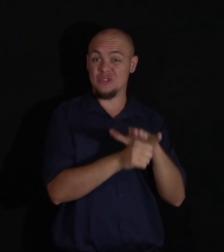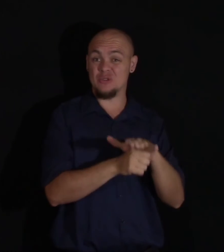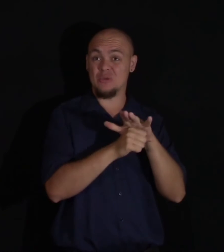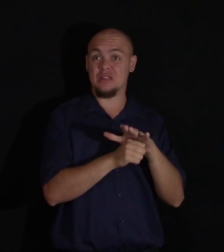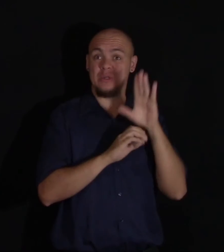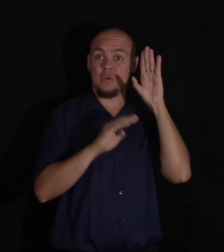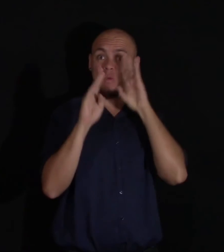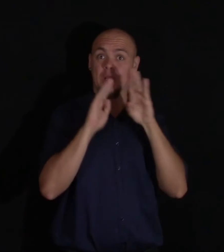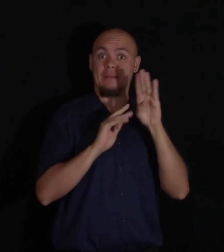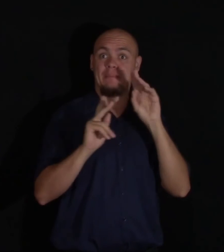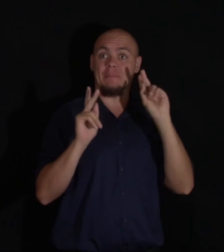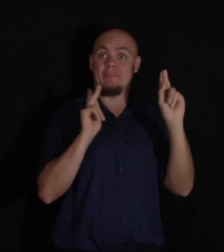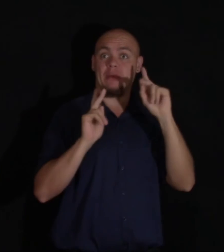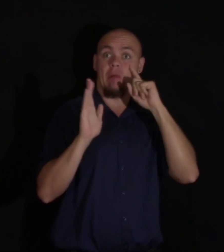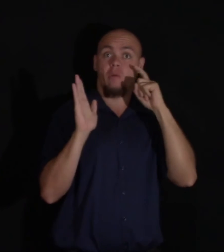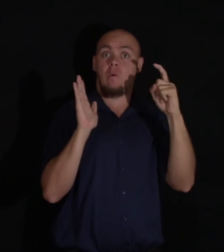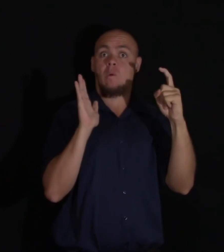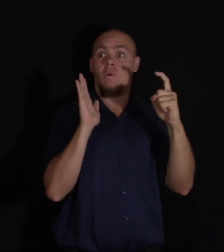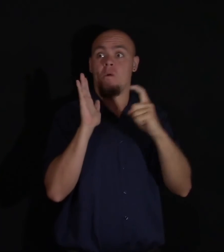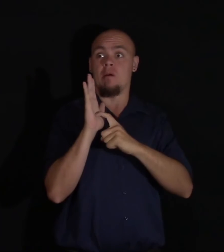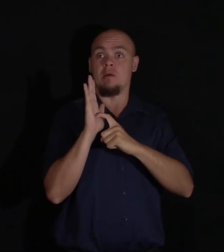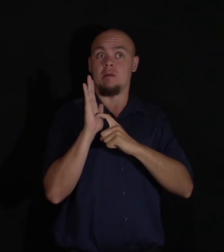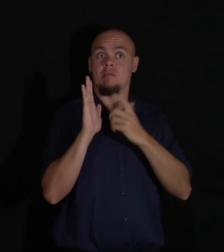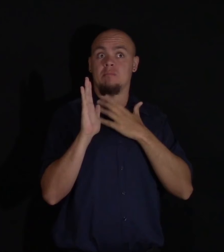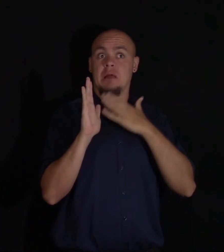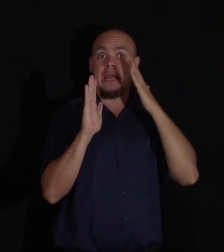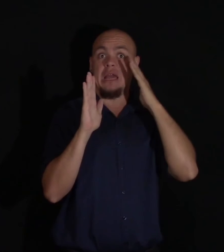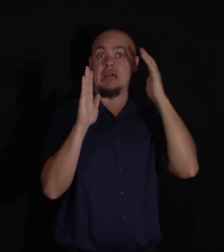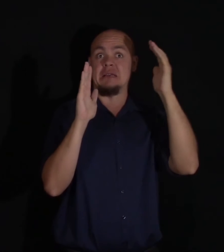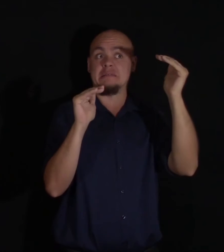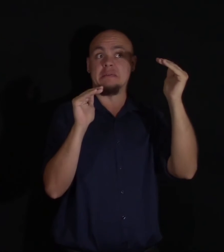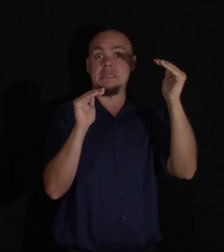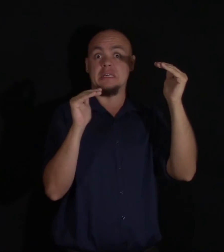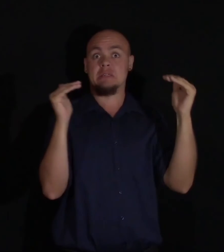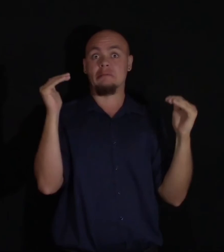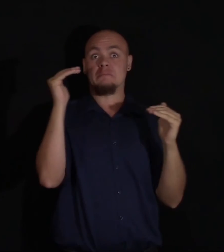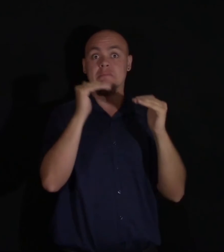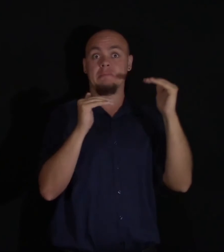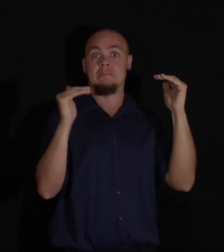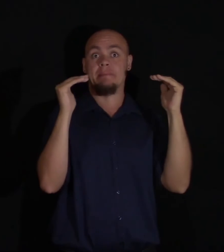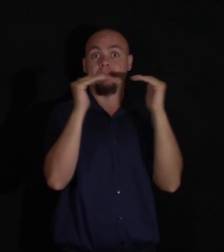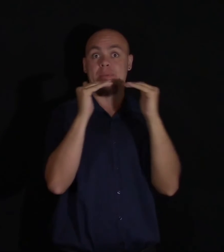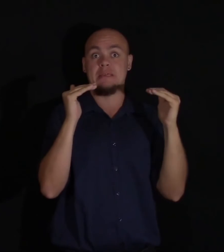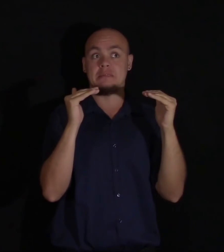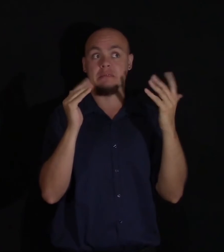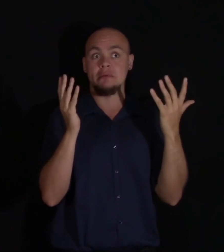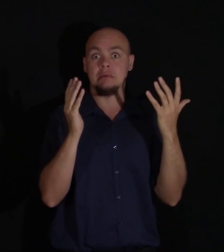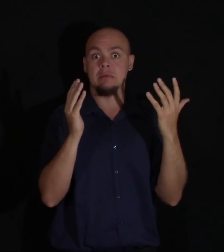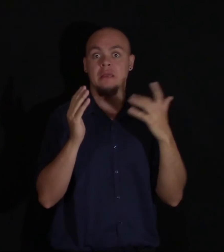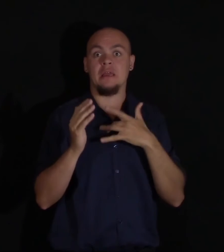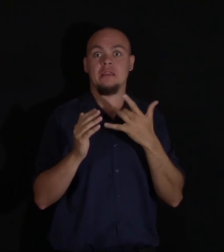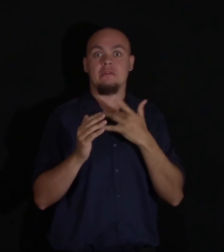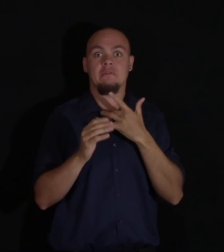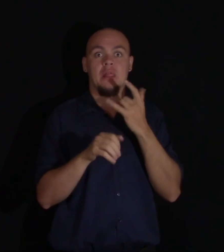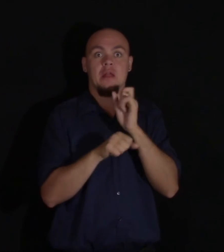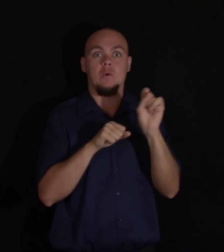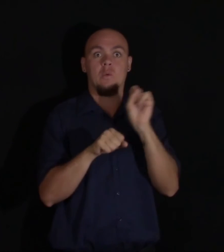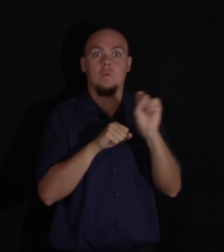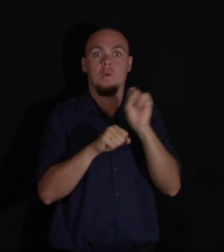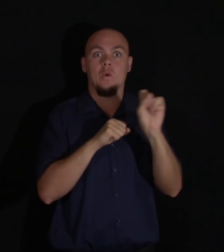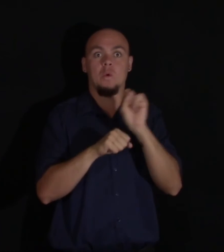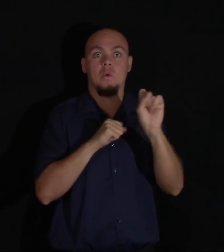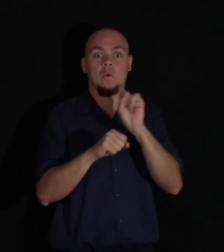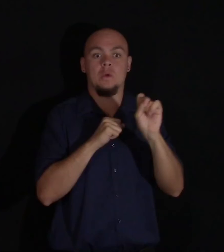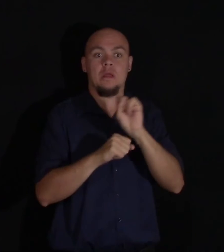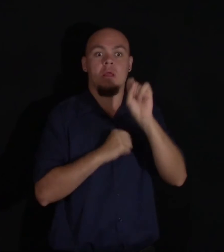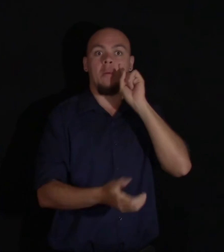worrying about whether or not you're going to meet the expectations of others? And in return, you turn yourself into a workaholic thinking that you